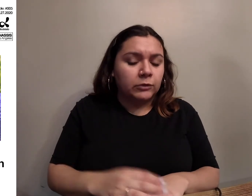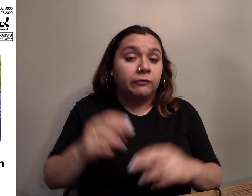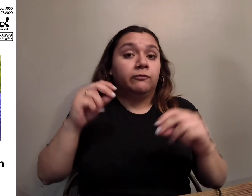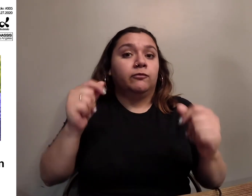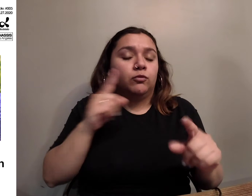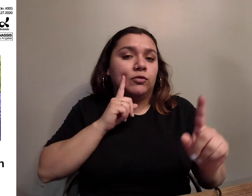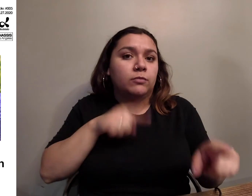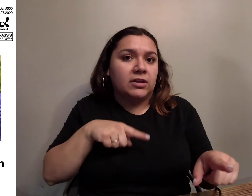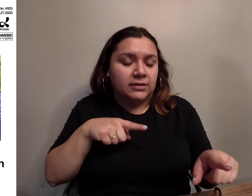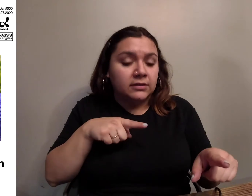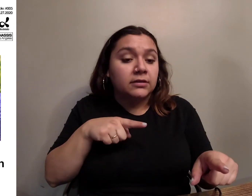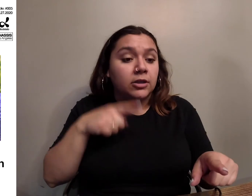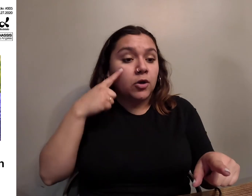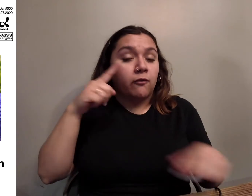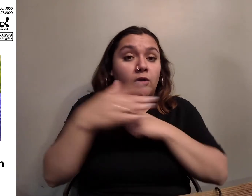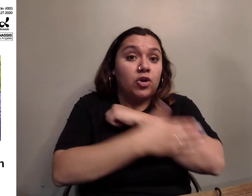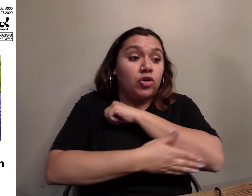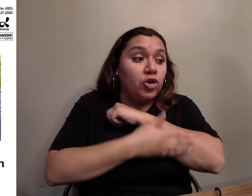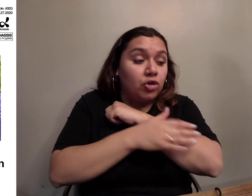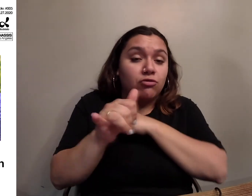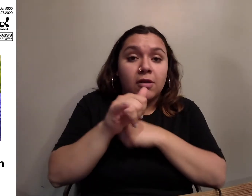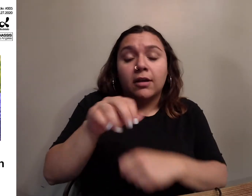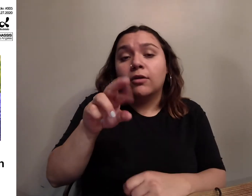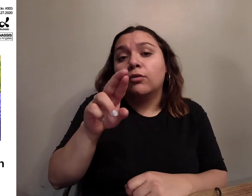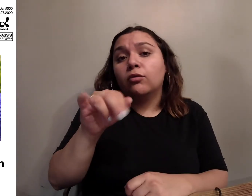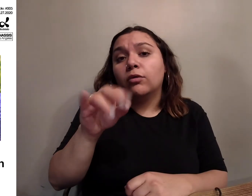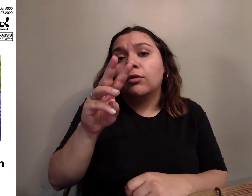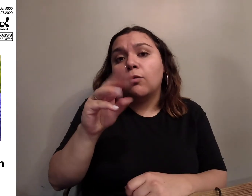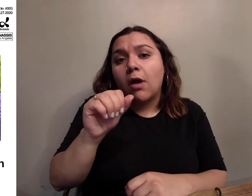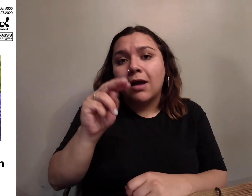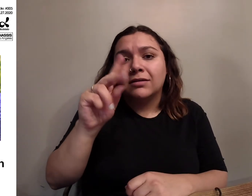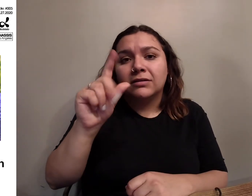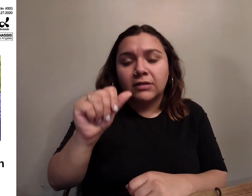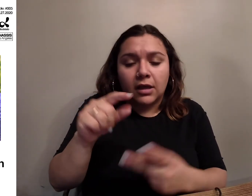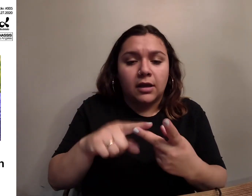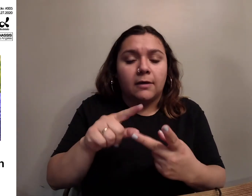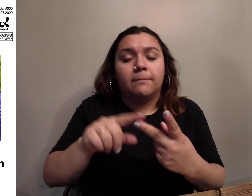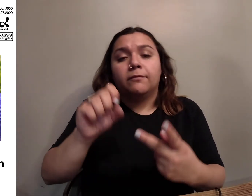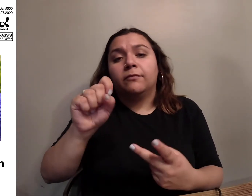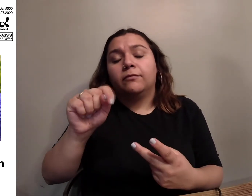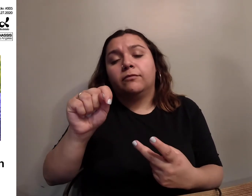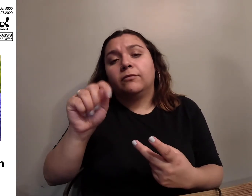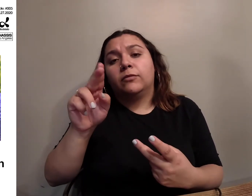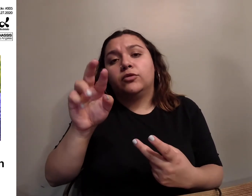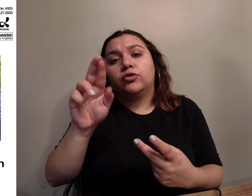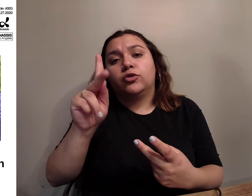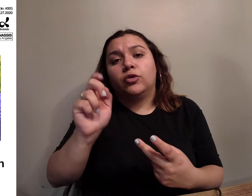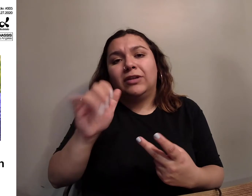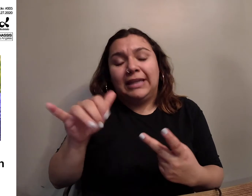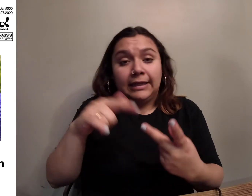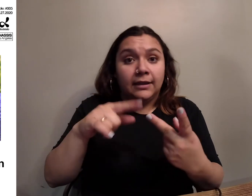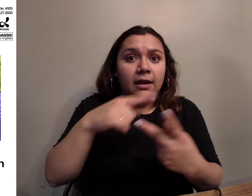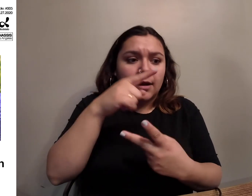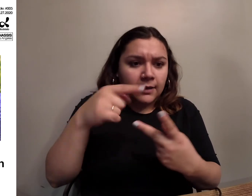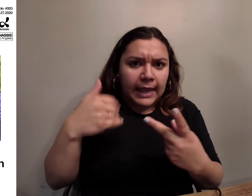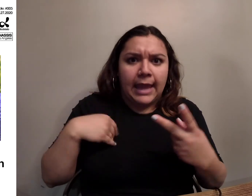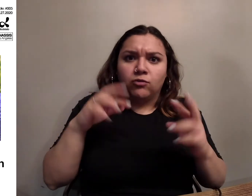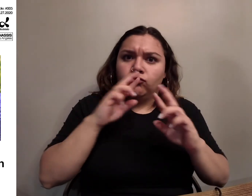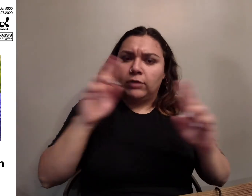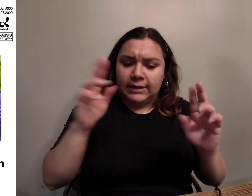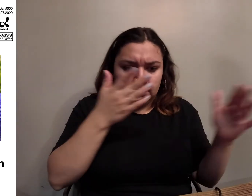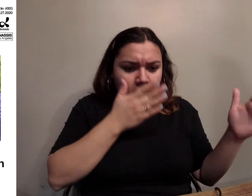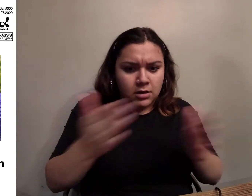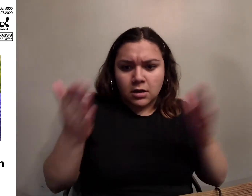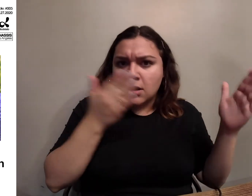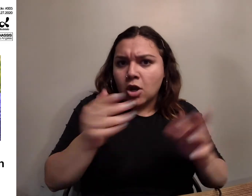response of countries like Rwanda and Turkey seemed to have doctors in preparation mode